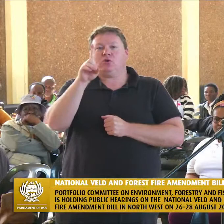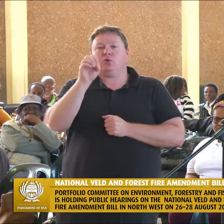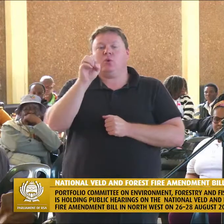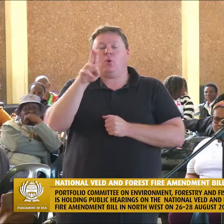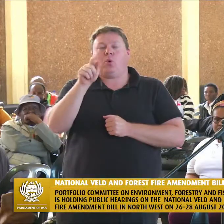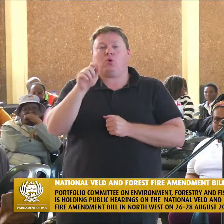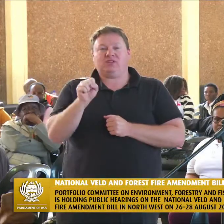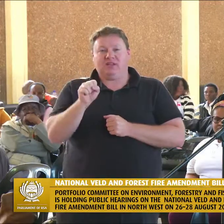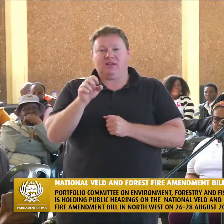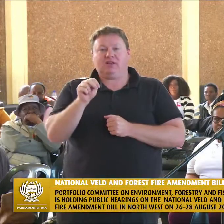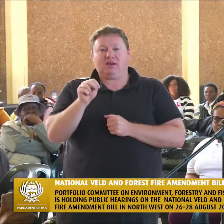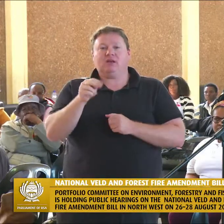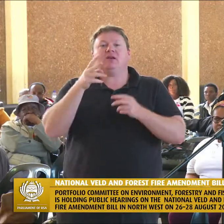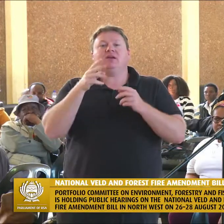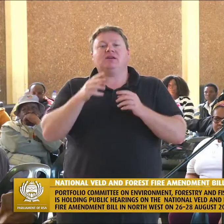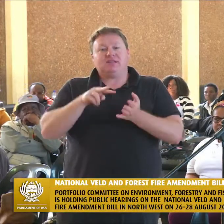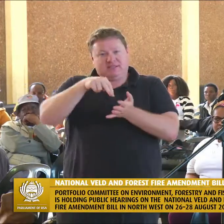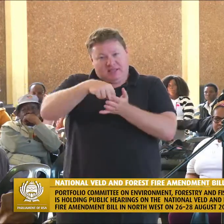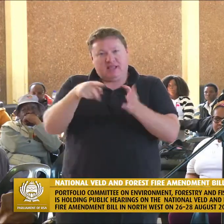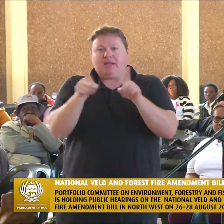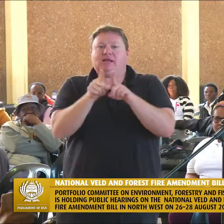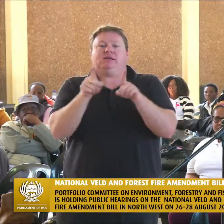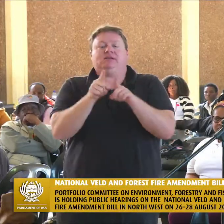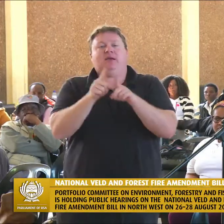and also be given a round of applause